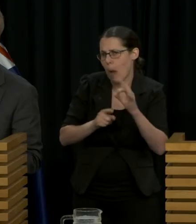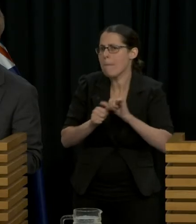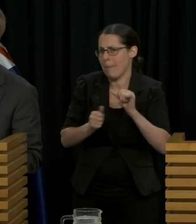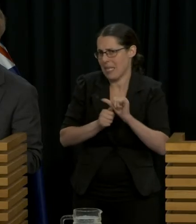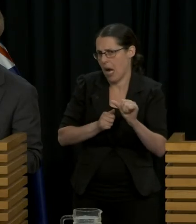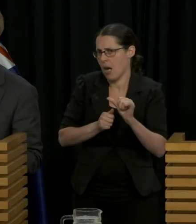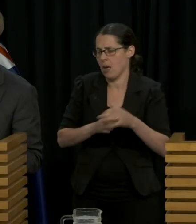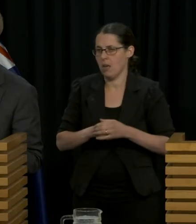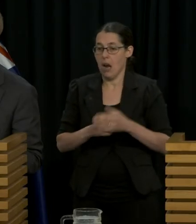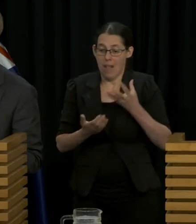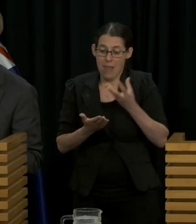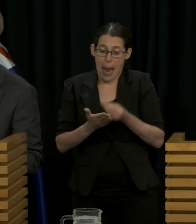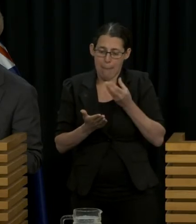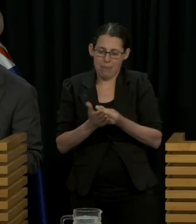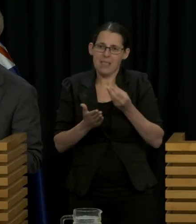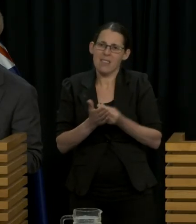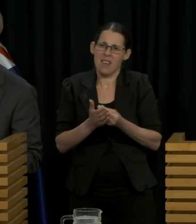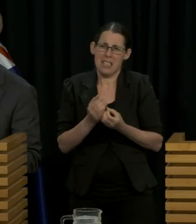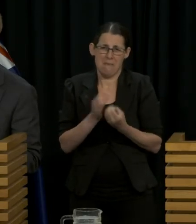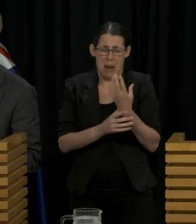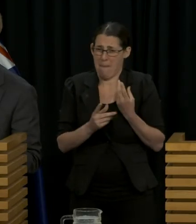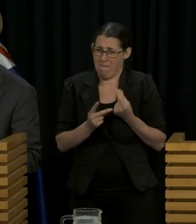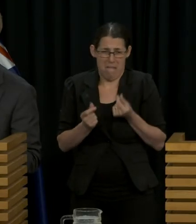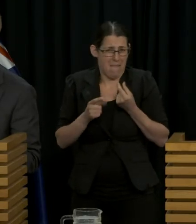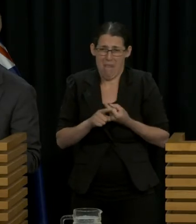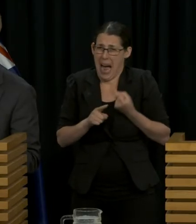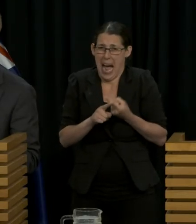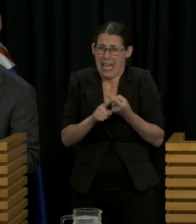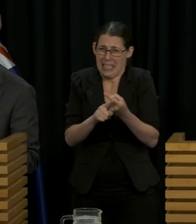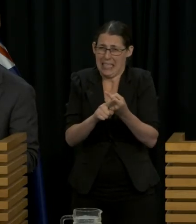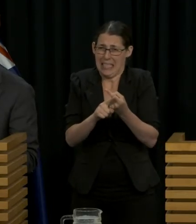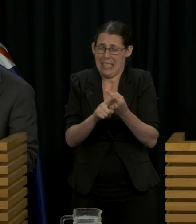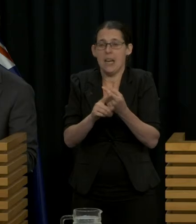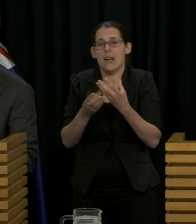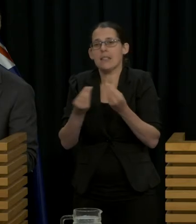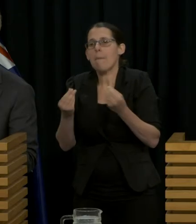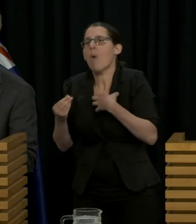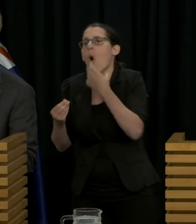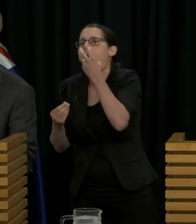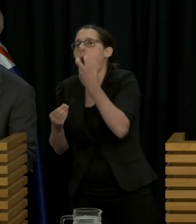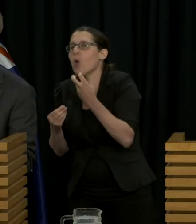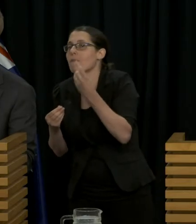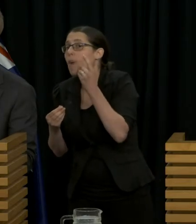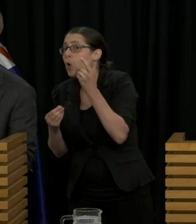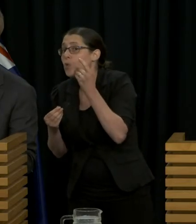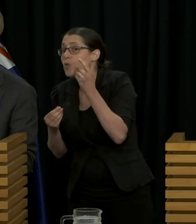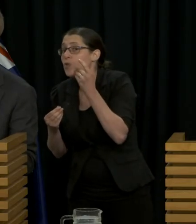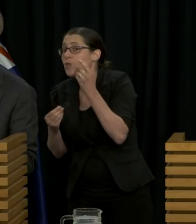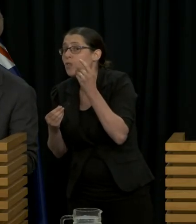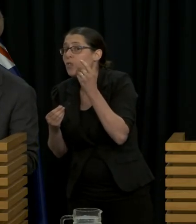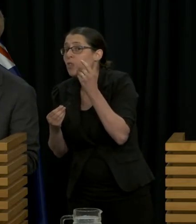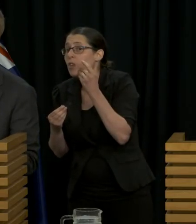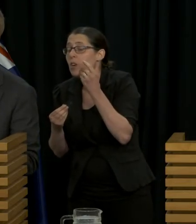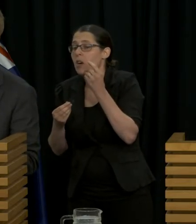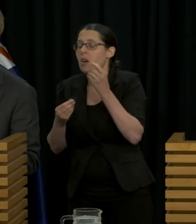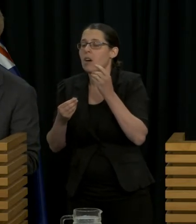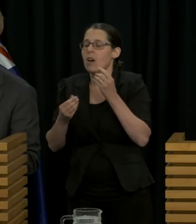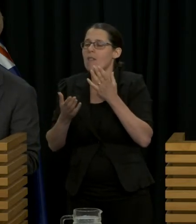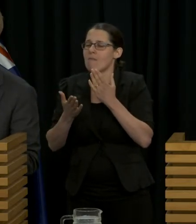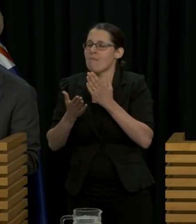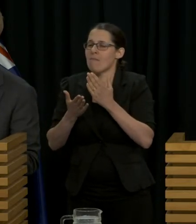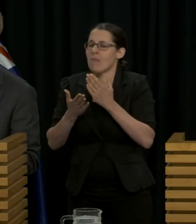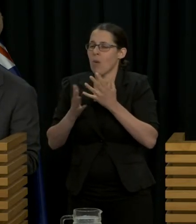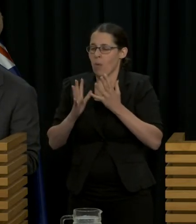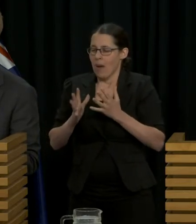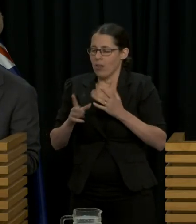speed. Some older models of phones, the functionality, the ability to accommodate them gets added as we go along. So